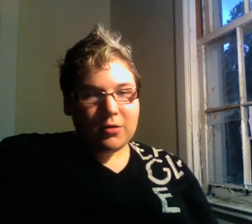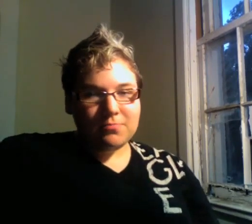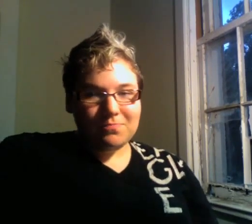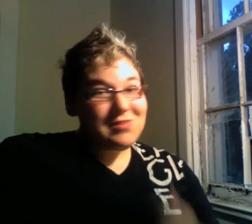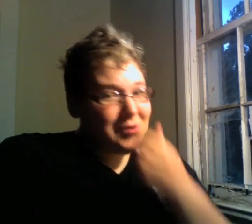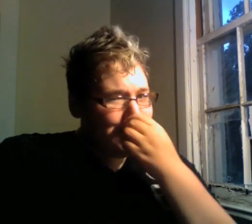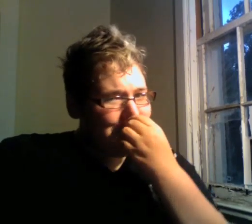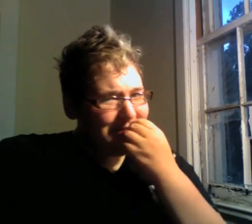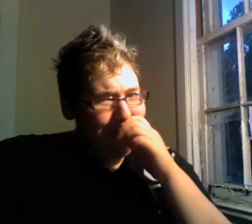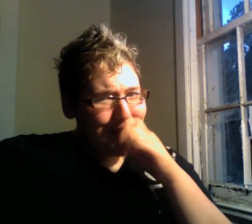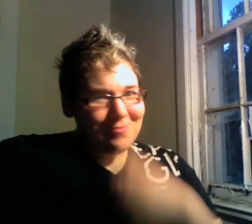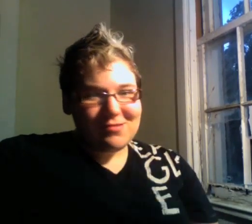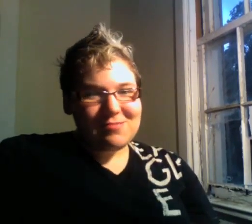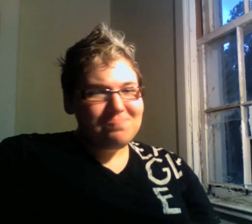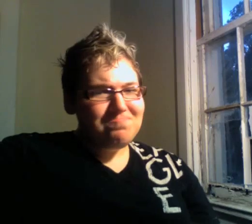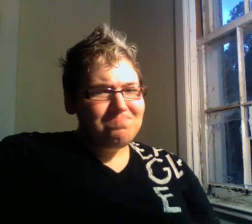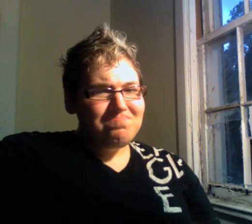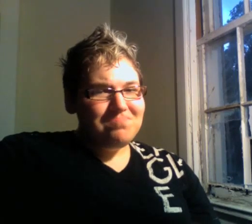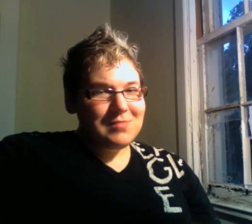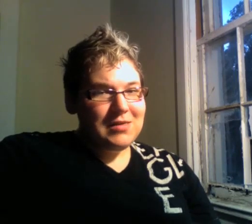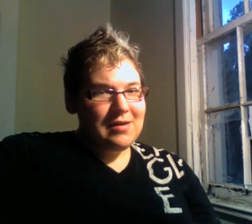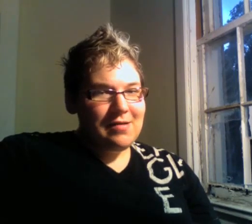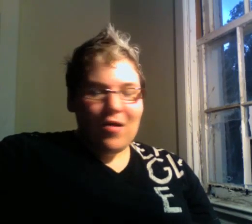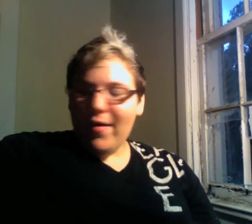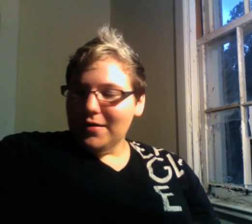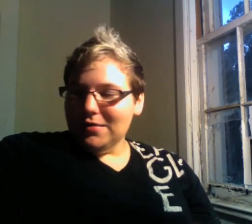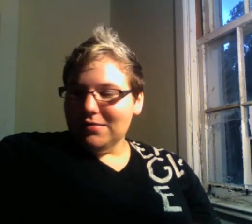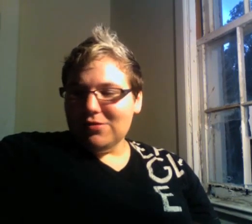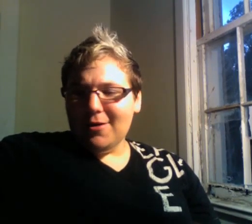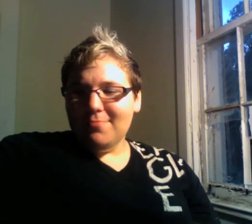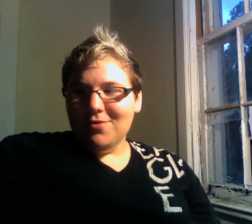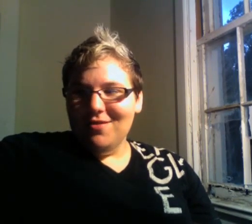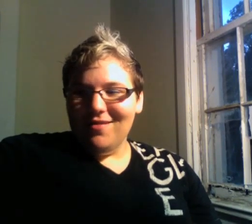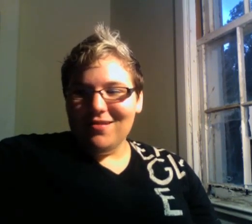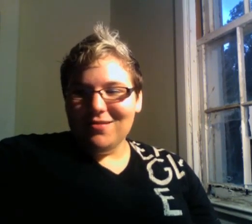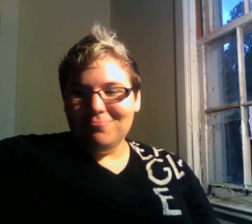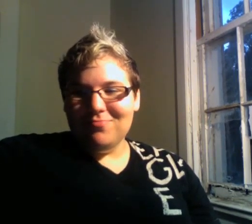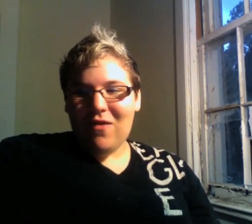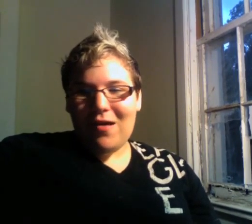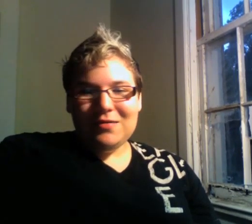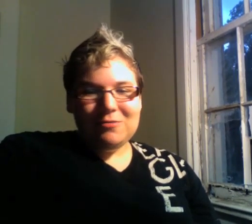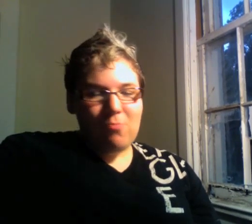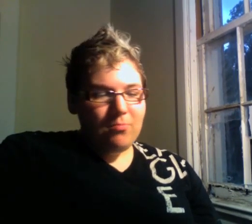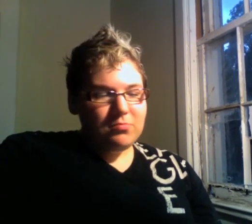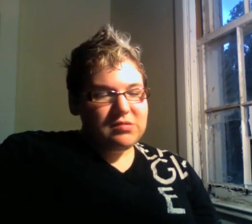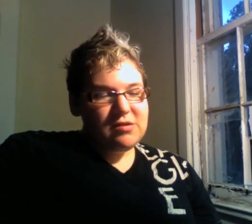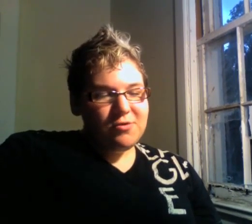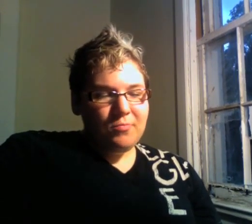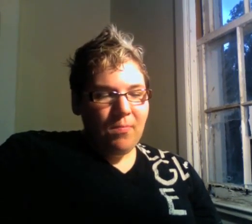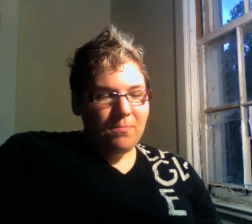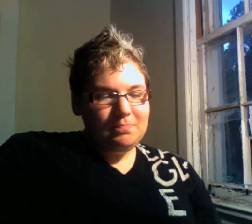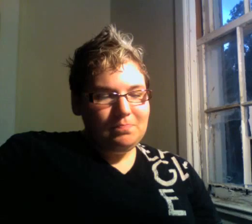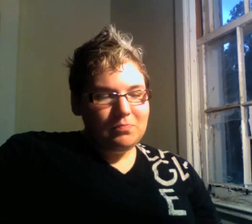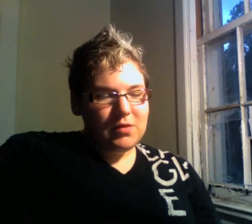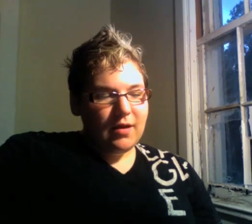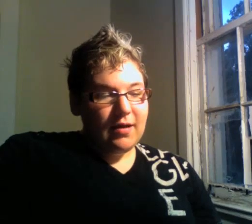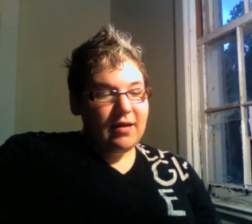sorry about that that was yeah sorry um so I